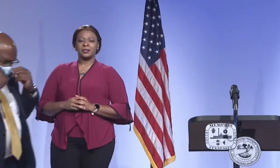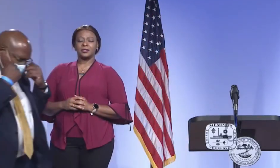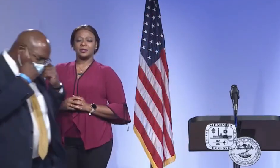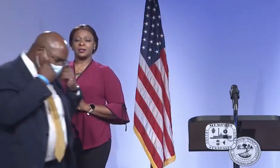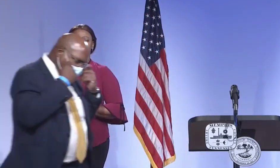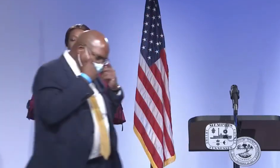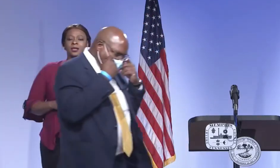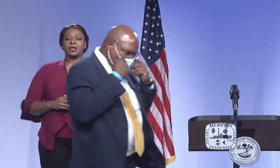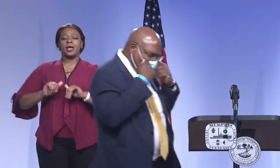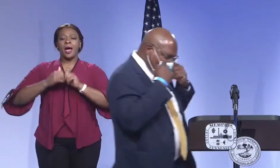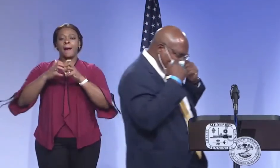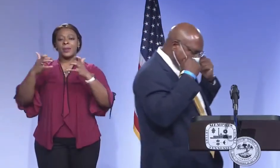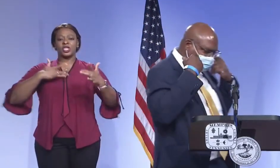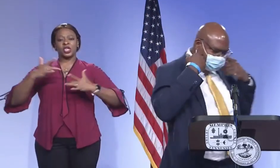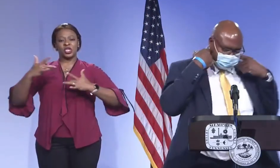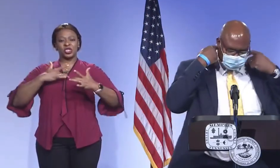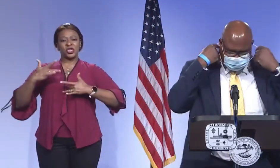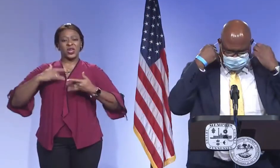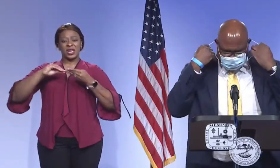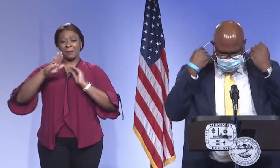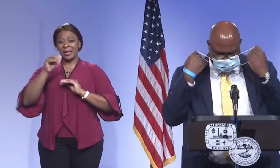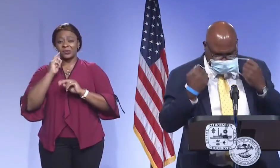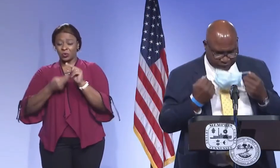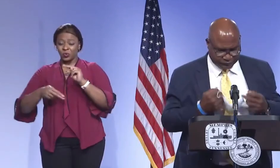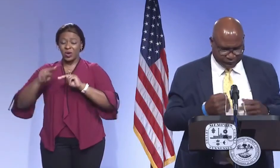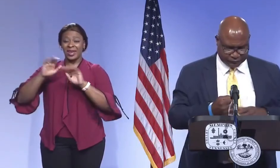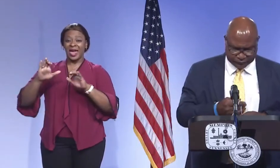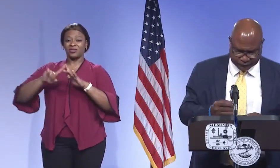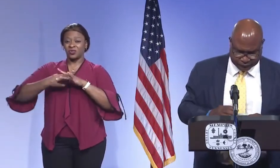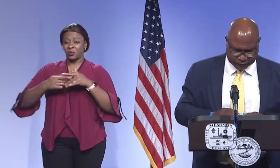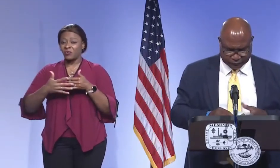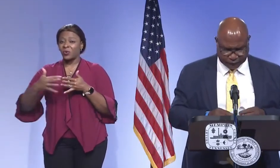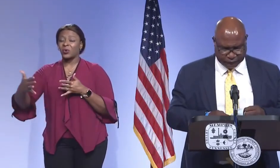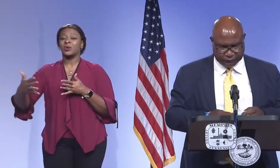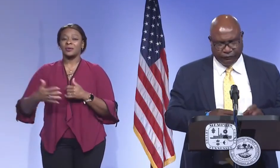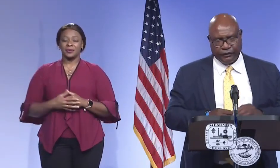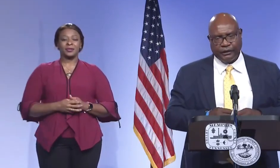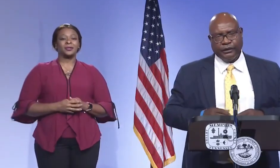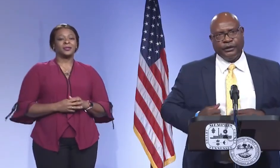to rise as these activities begin and go forward?